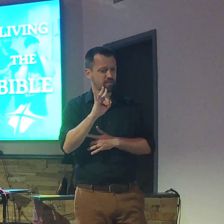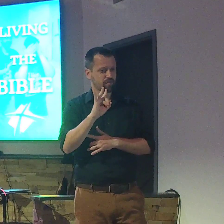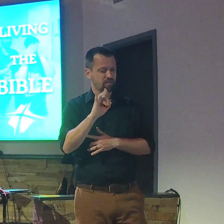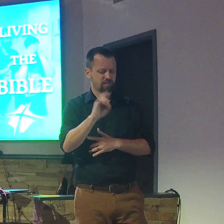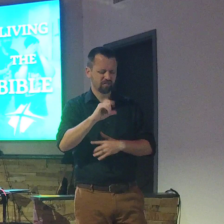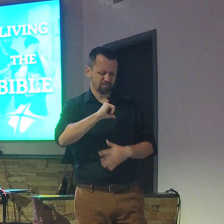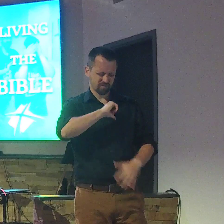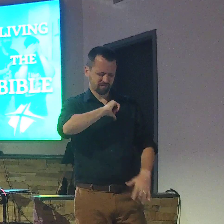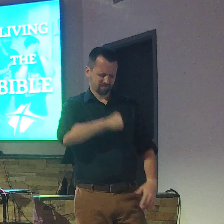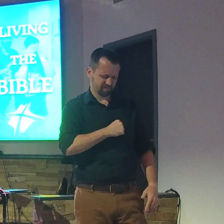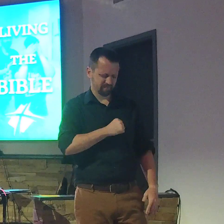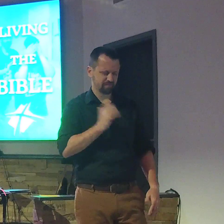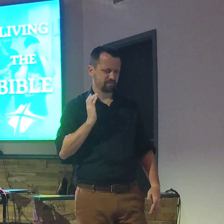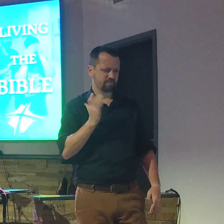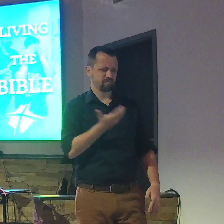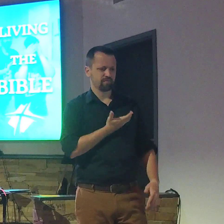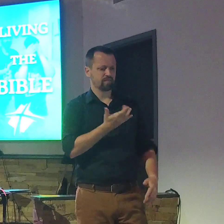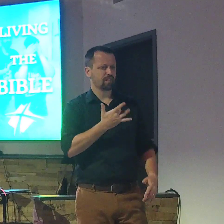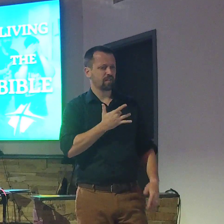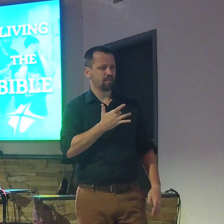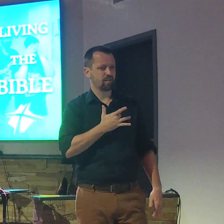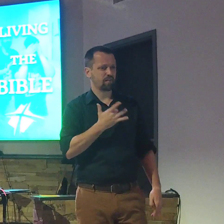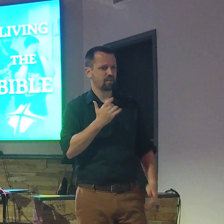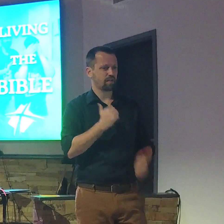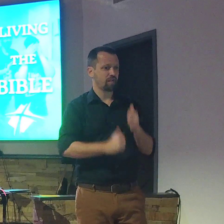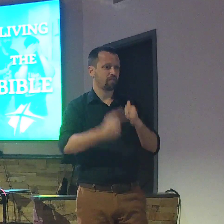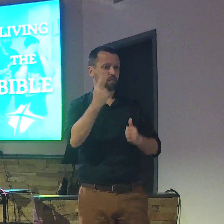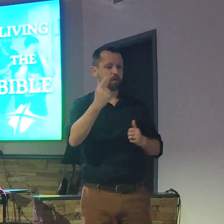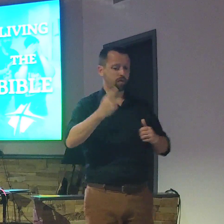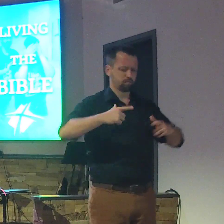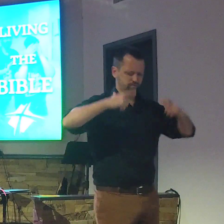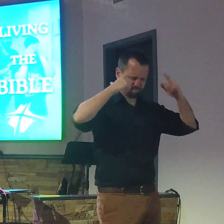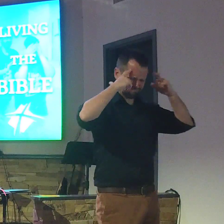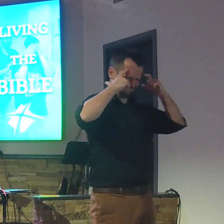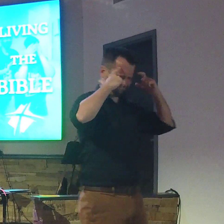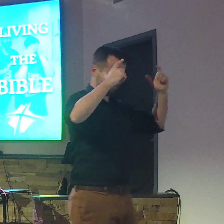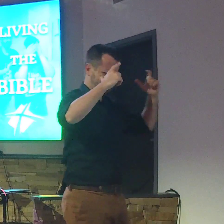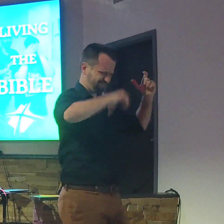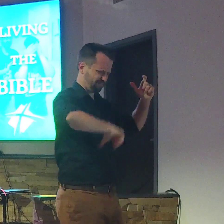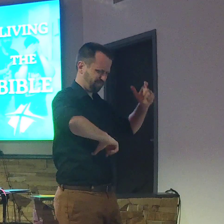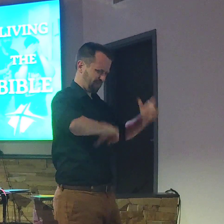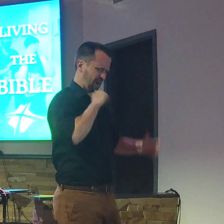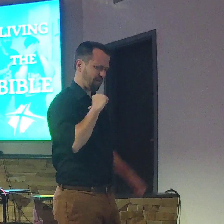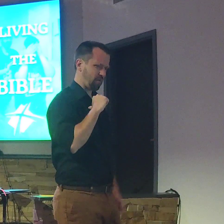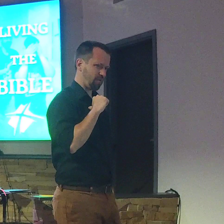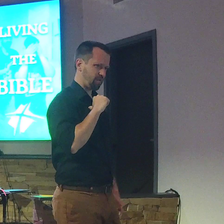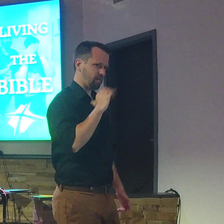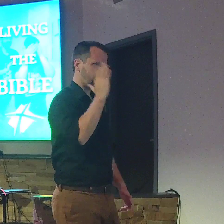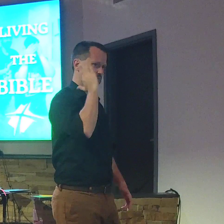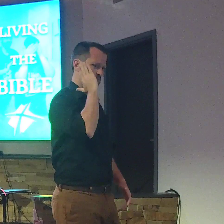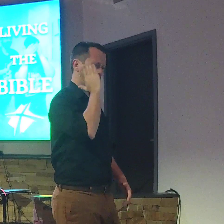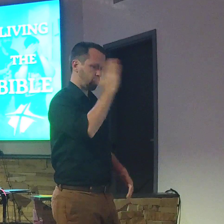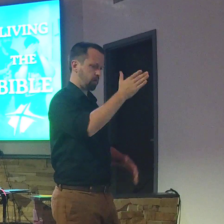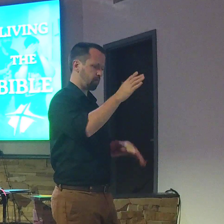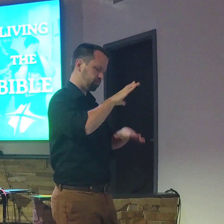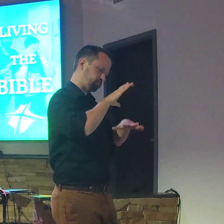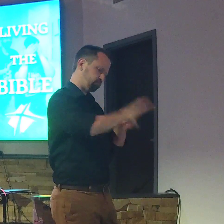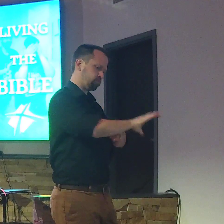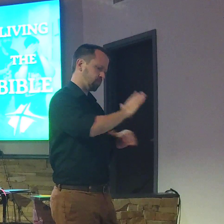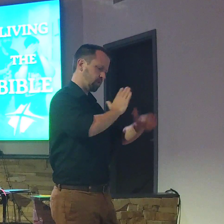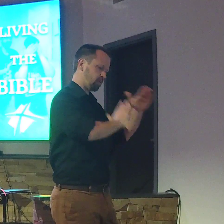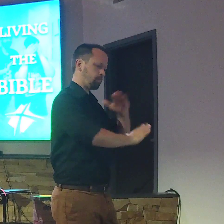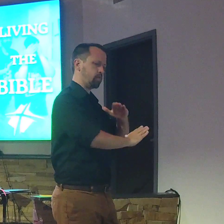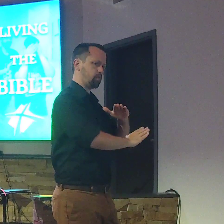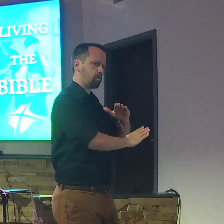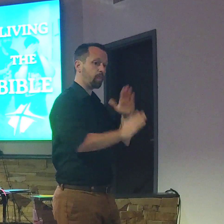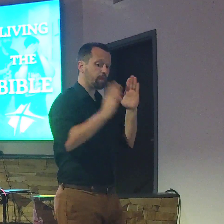hearts today. Everyone that exalts himself, Jesus' words, will be humbled, and